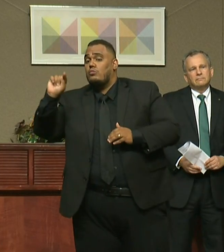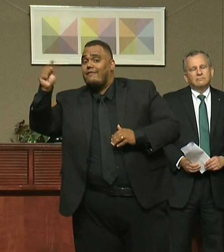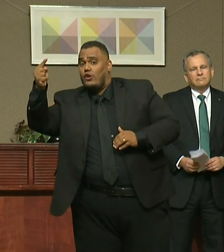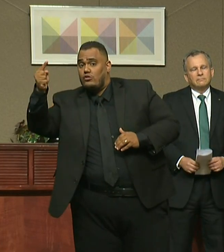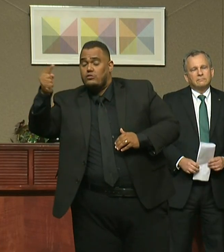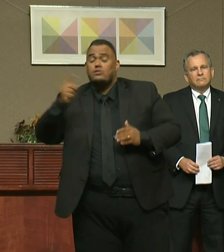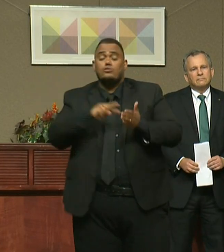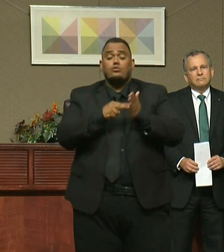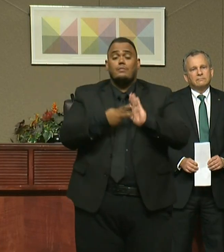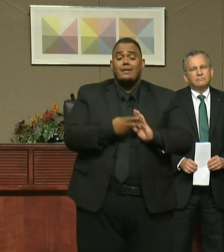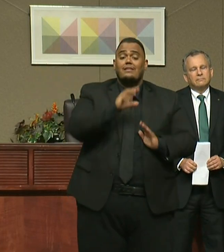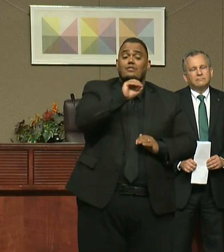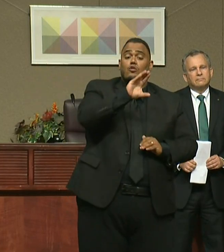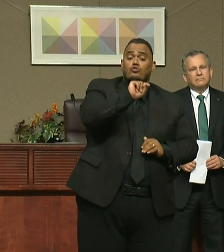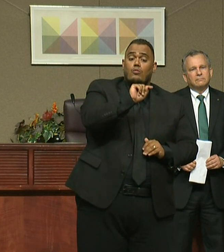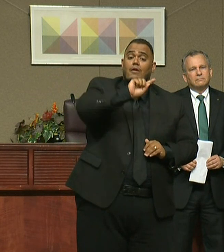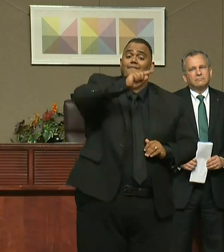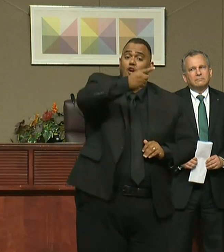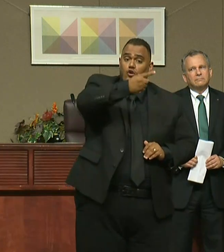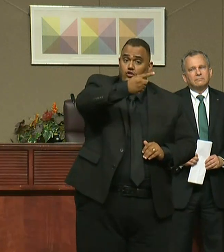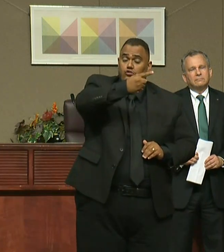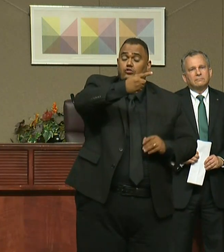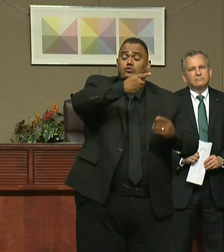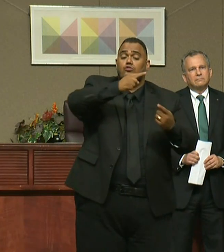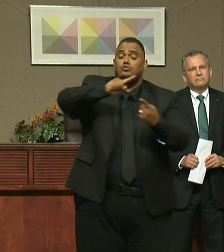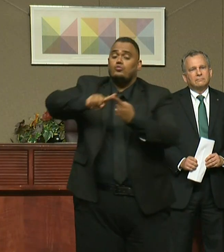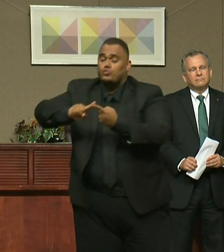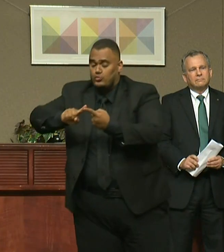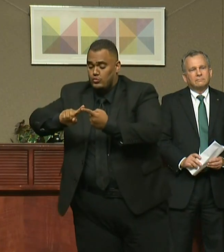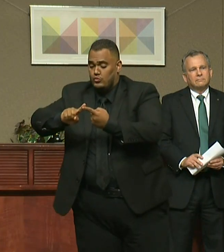fiscal year, from October 1 through